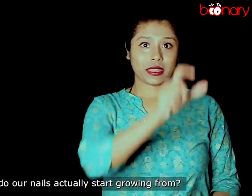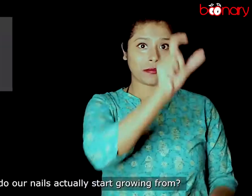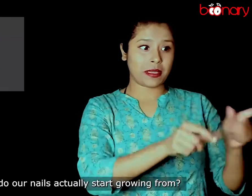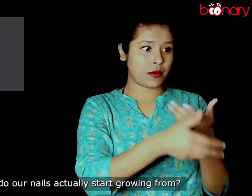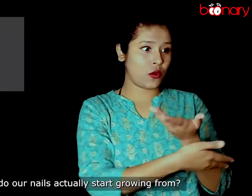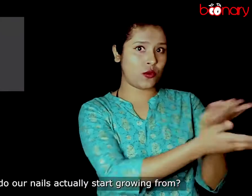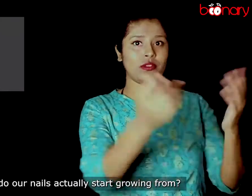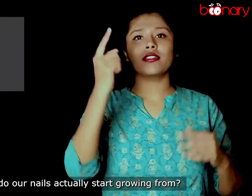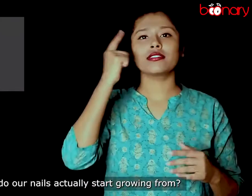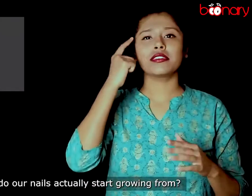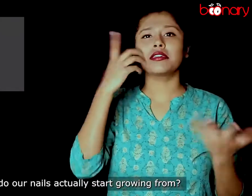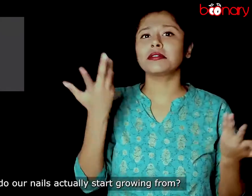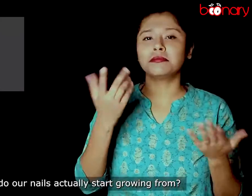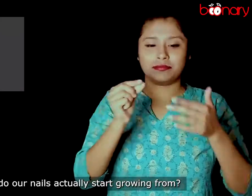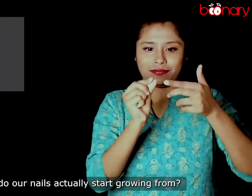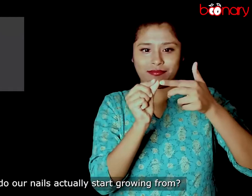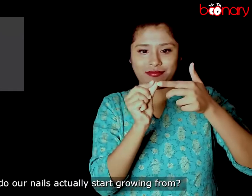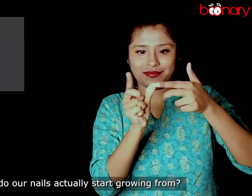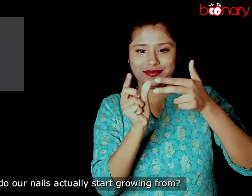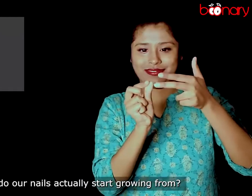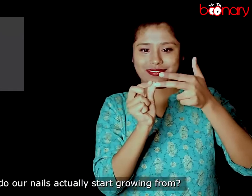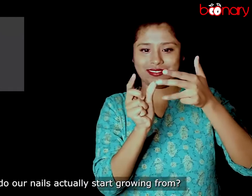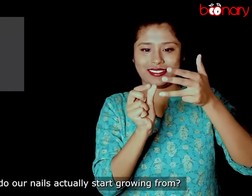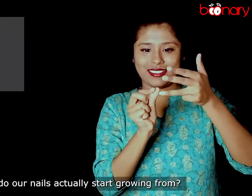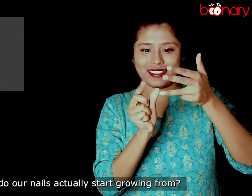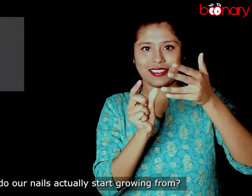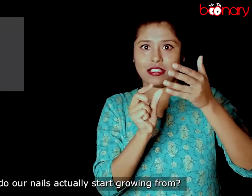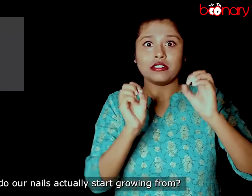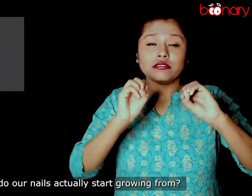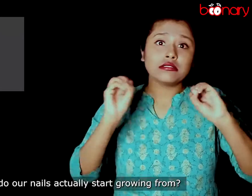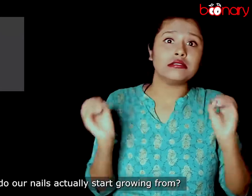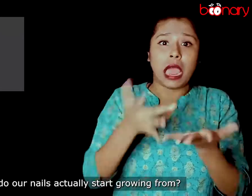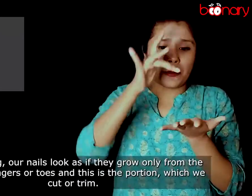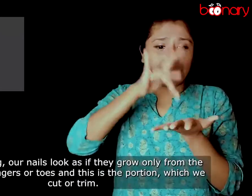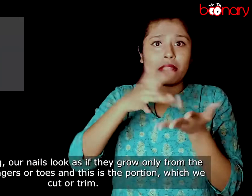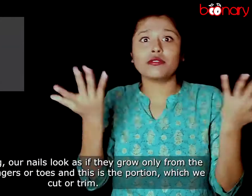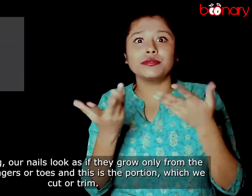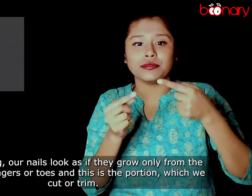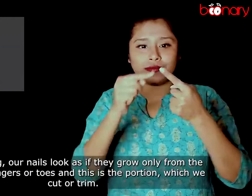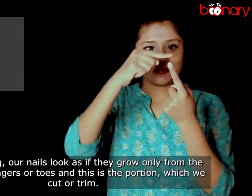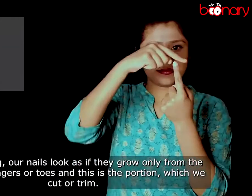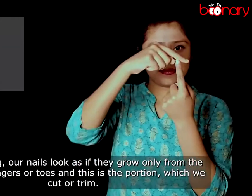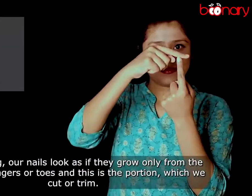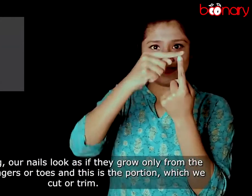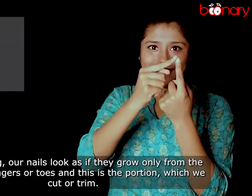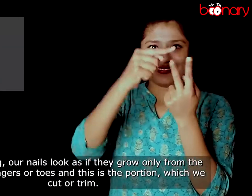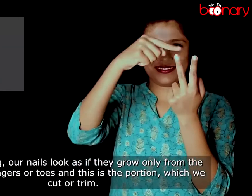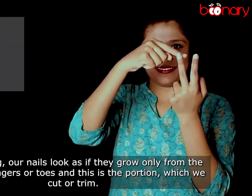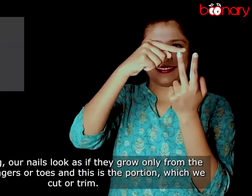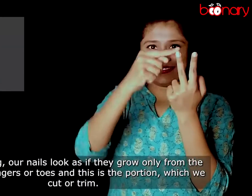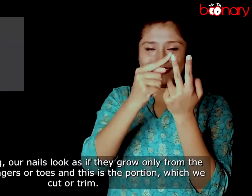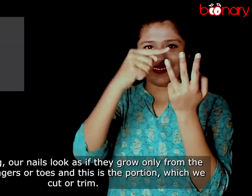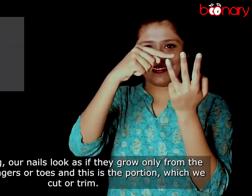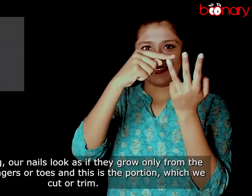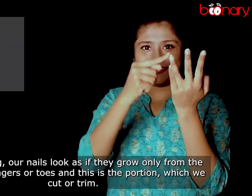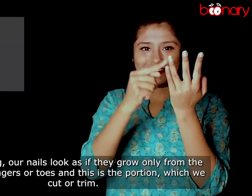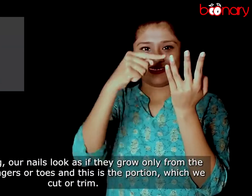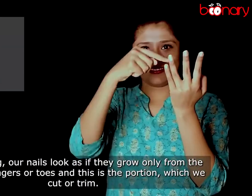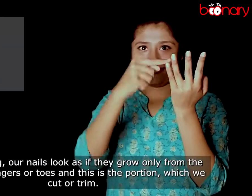Where do our nails actually start growing from? By observing, our nails look as if they grow only